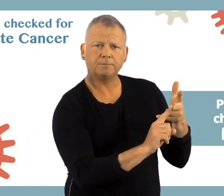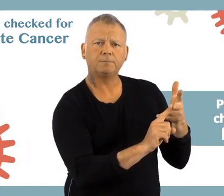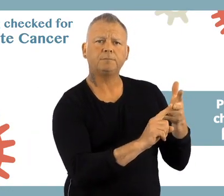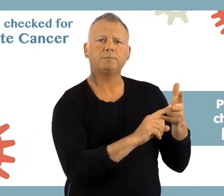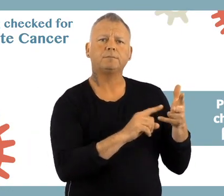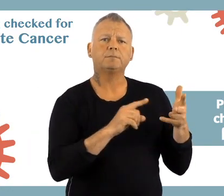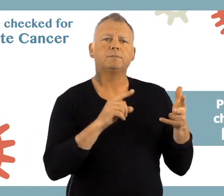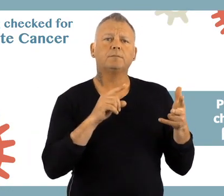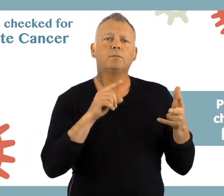are you peeing more often?